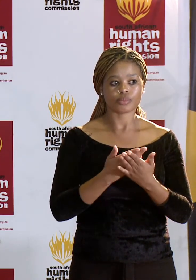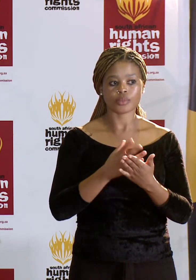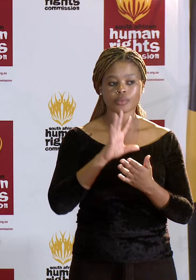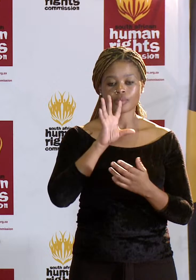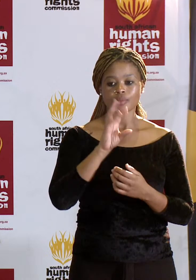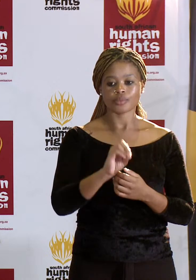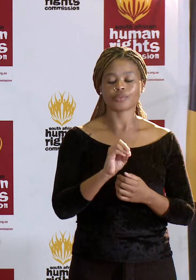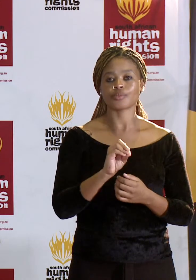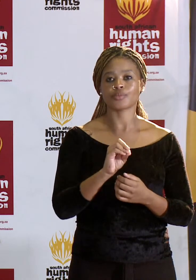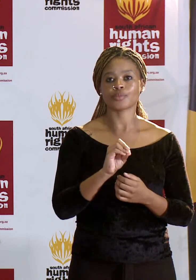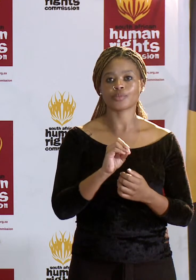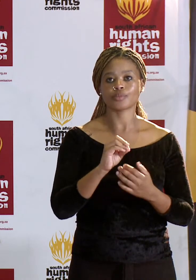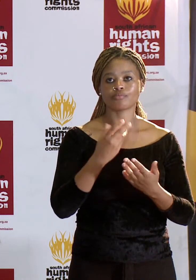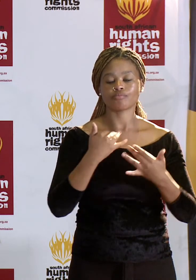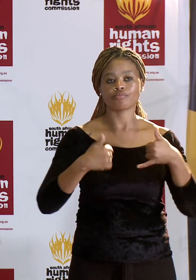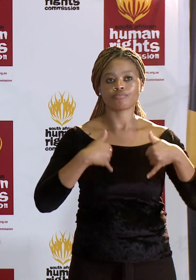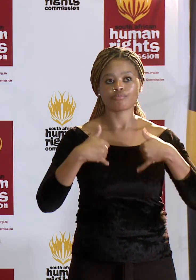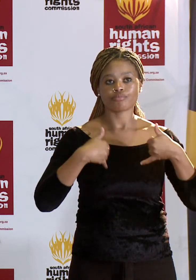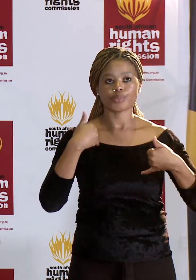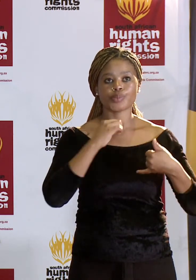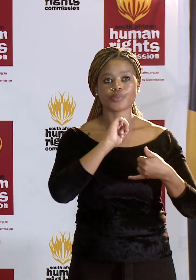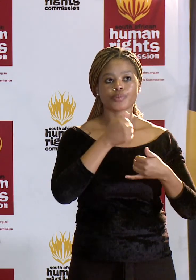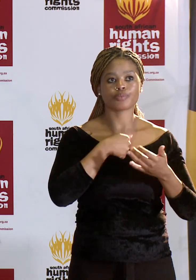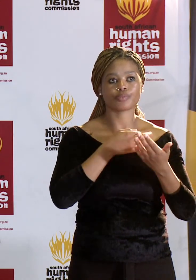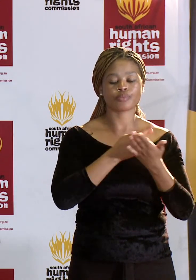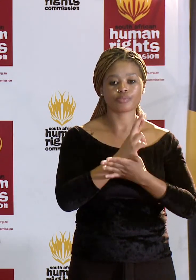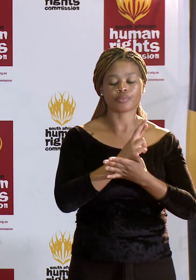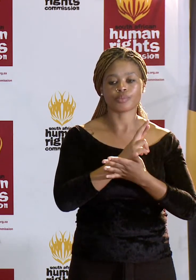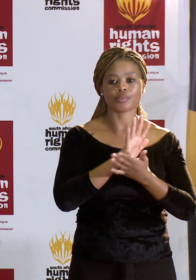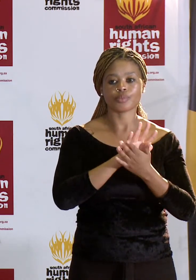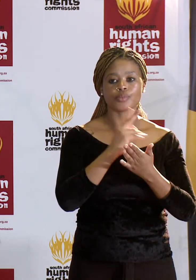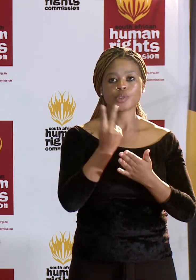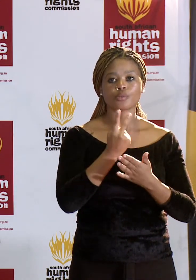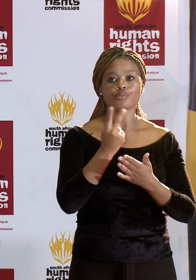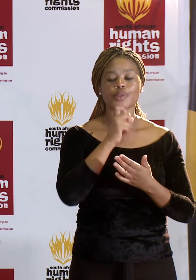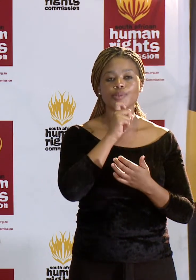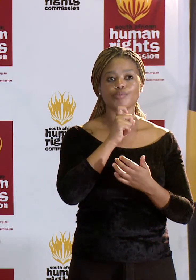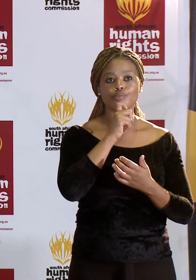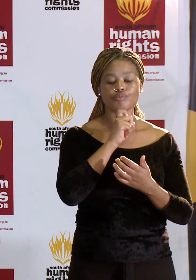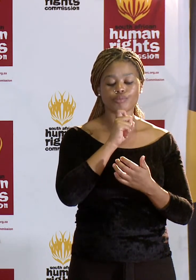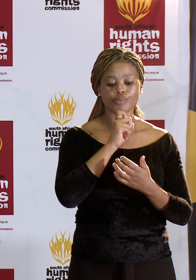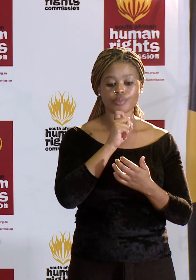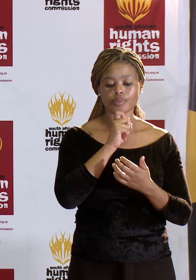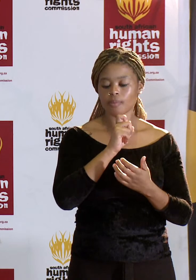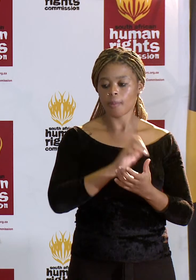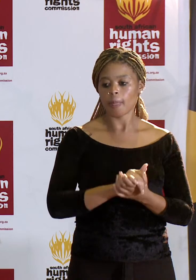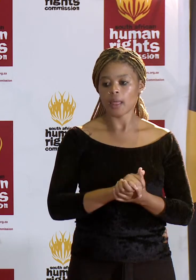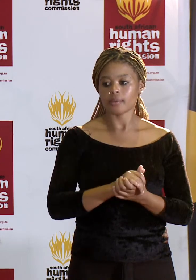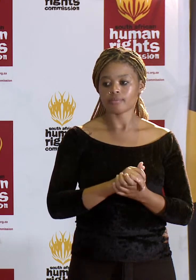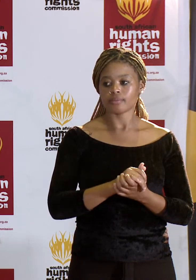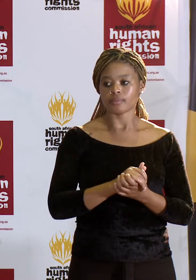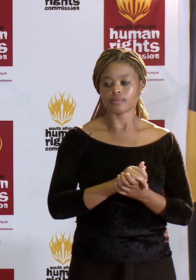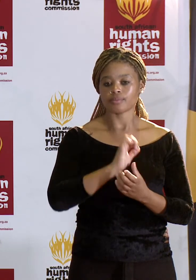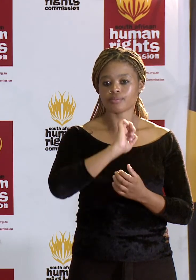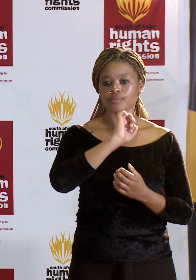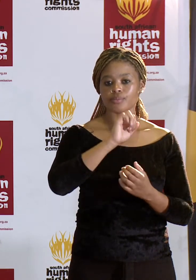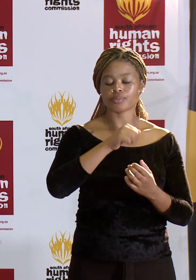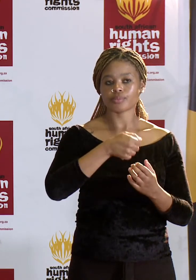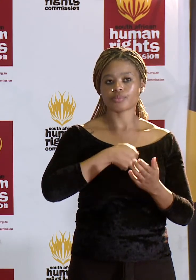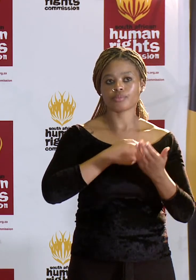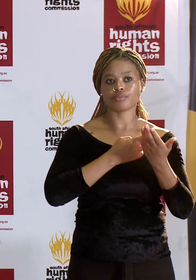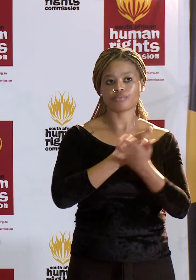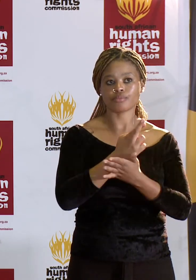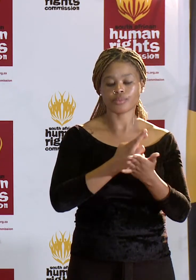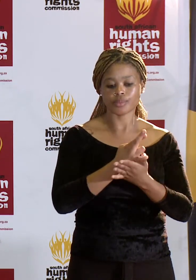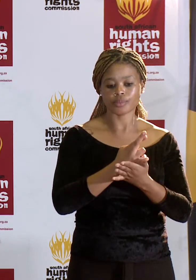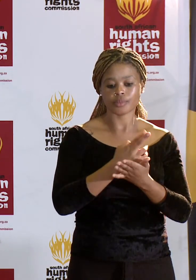for us to enjoy our rights, but it could also be used as a vehicle through which our rights